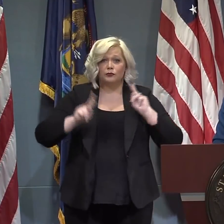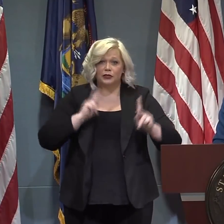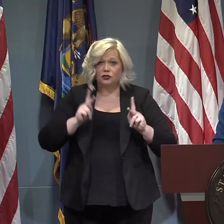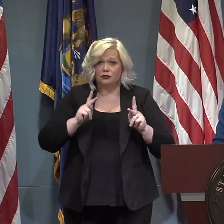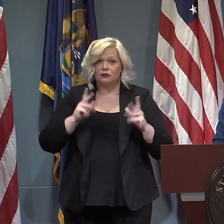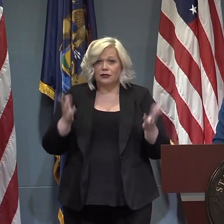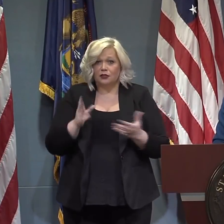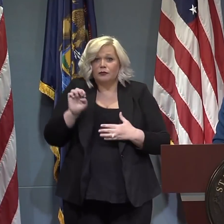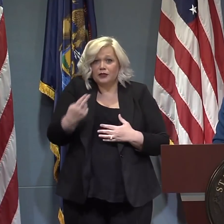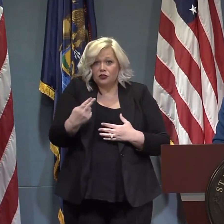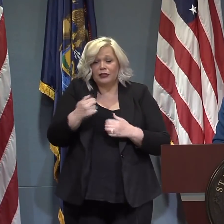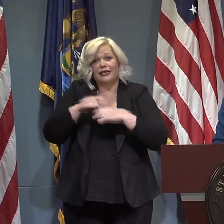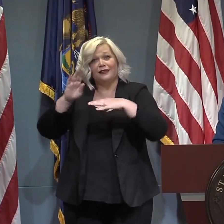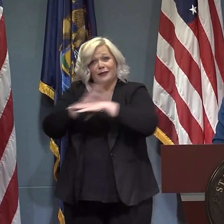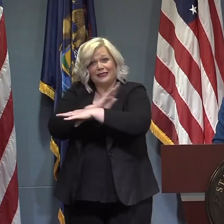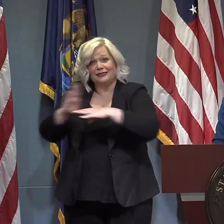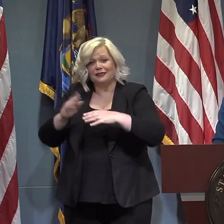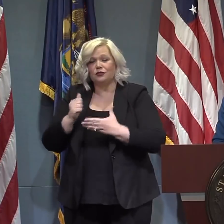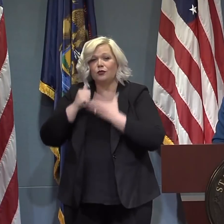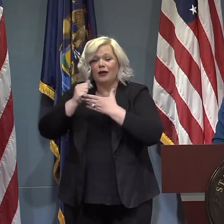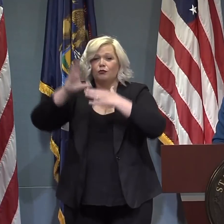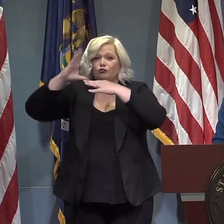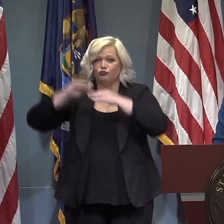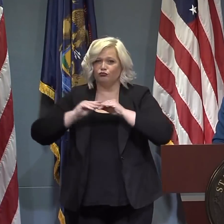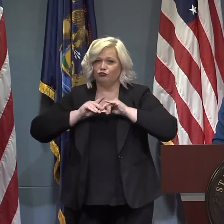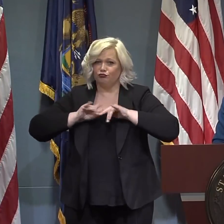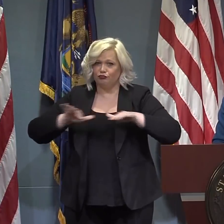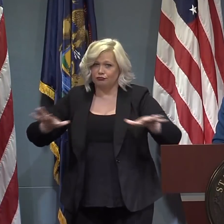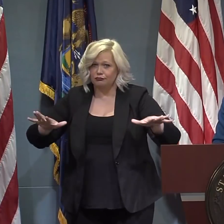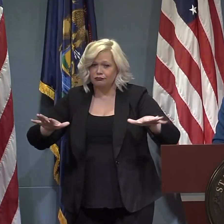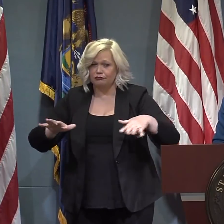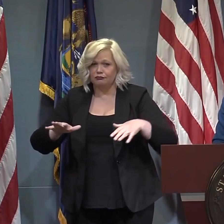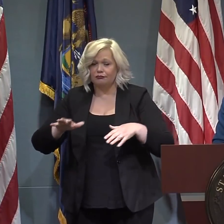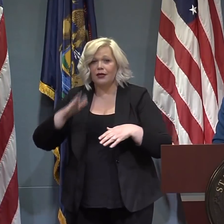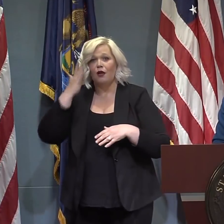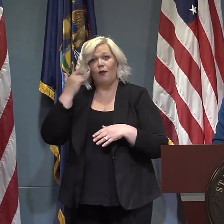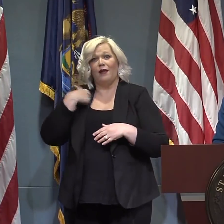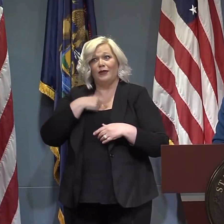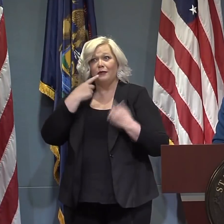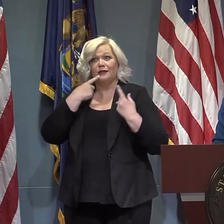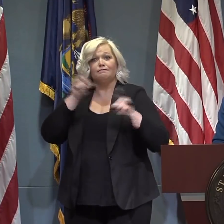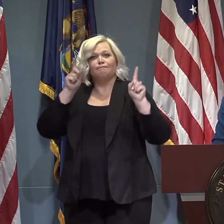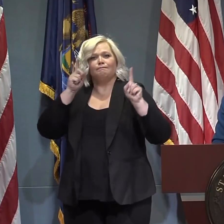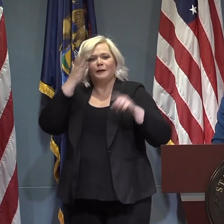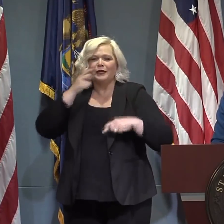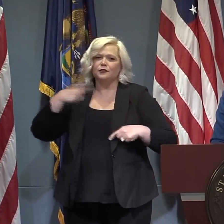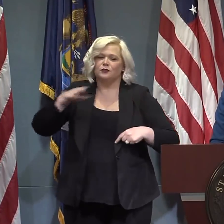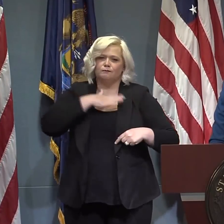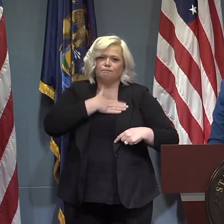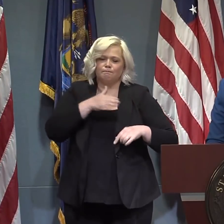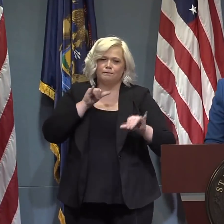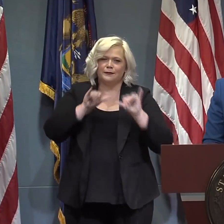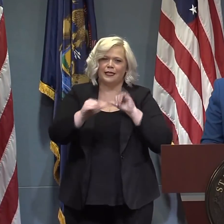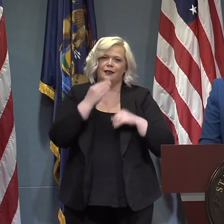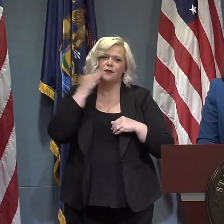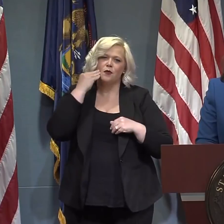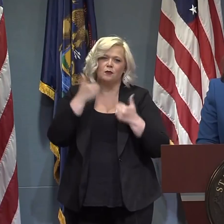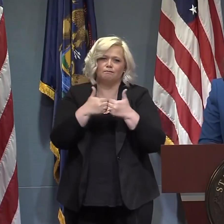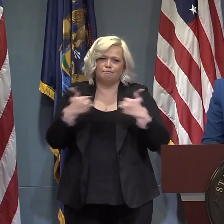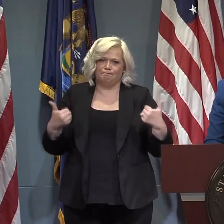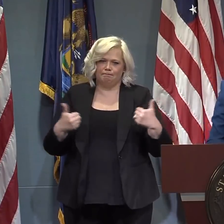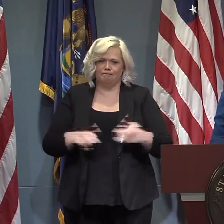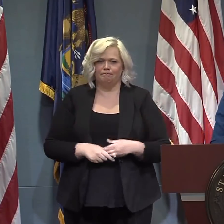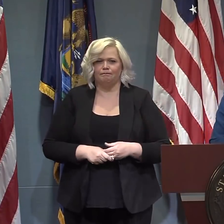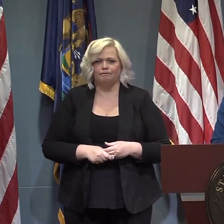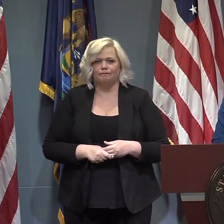up to mitigate the spread of this virus. You're the reason we're going to get through this. I want to take a moment to answer some of